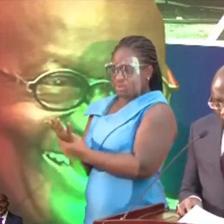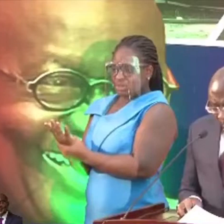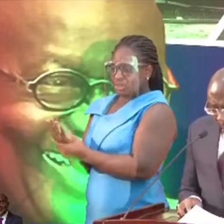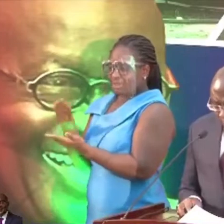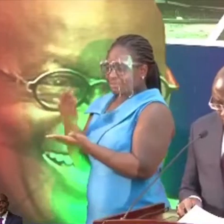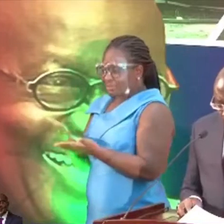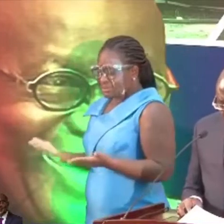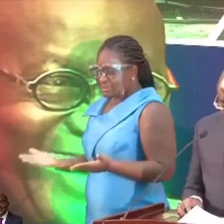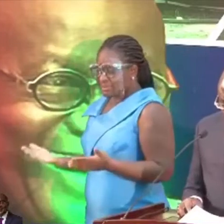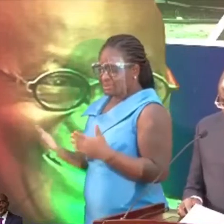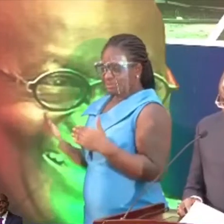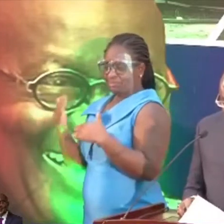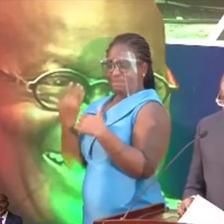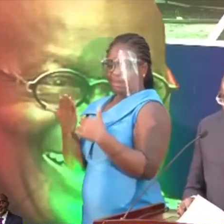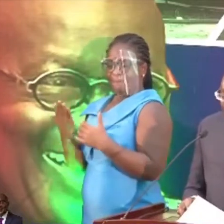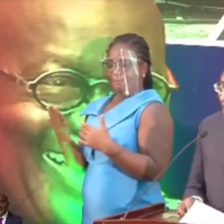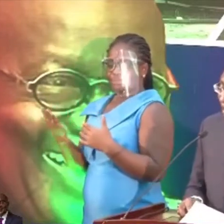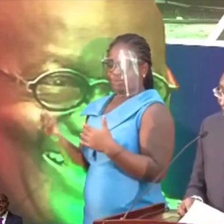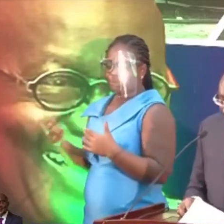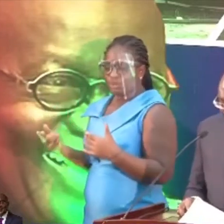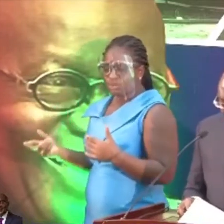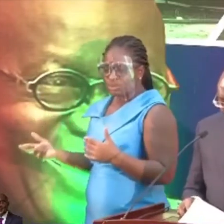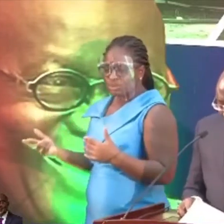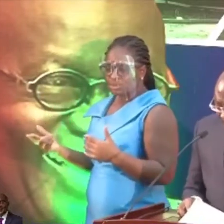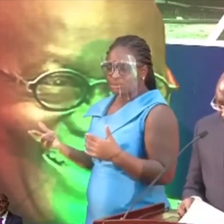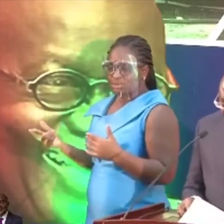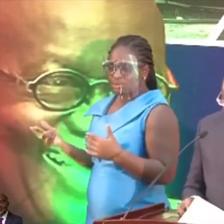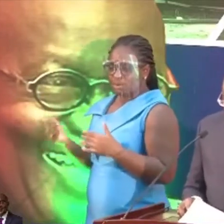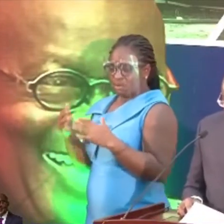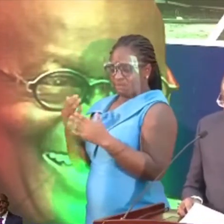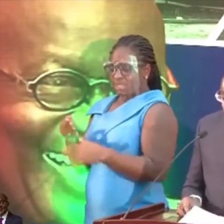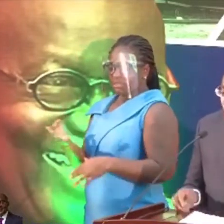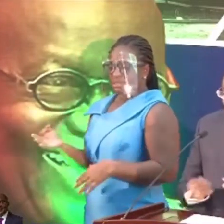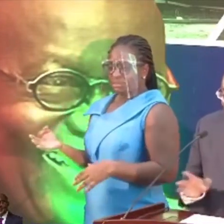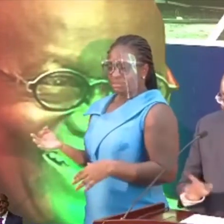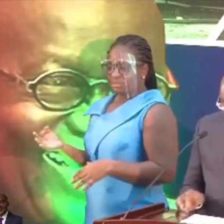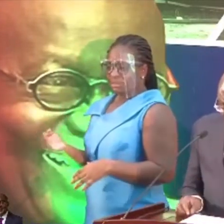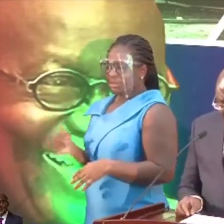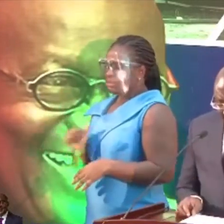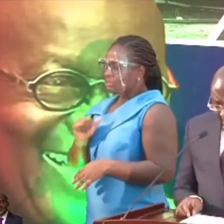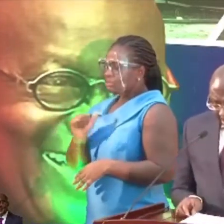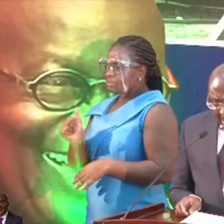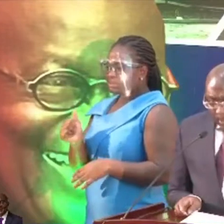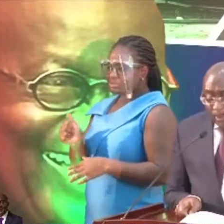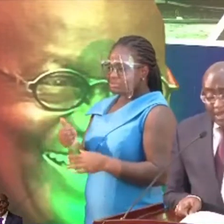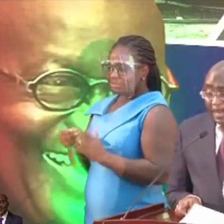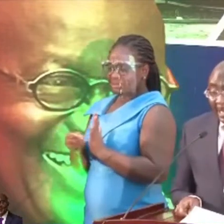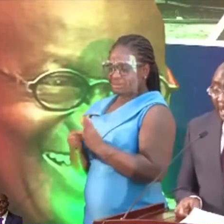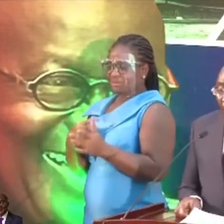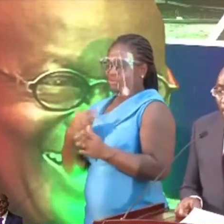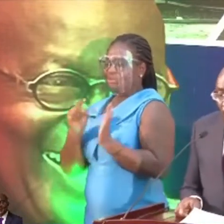of infrastructure, amenities or facilities should not be dictated